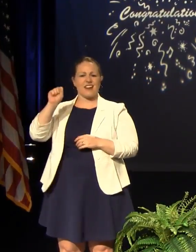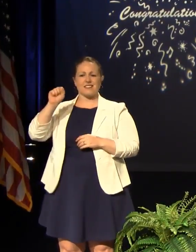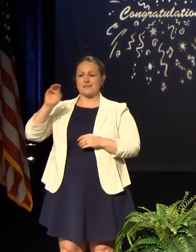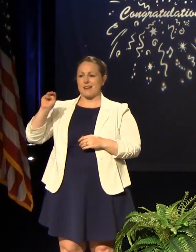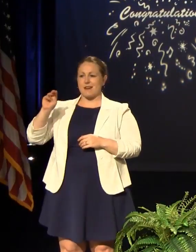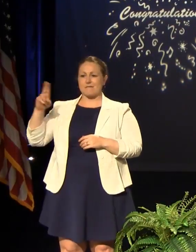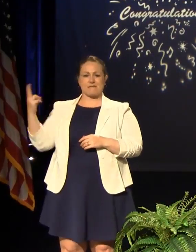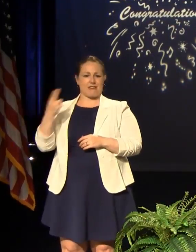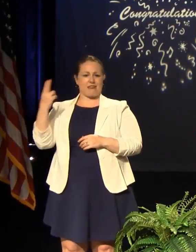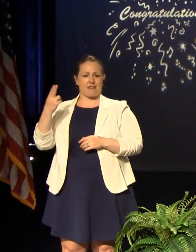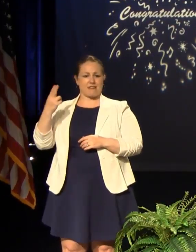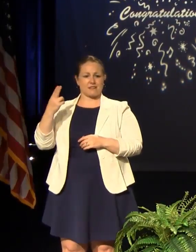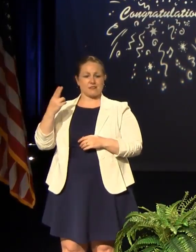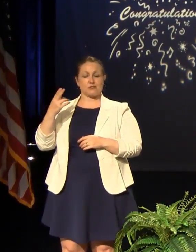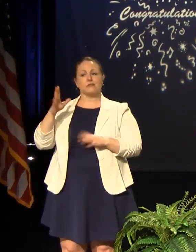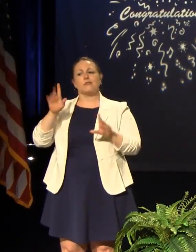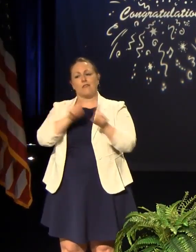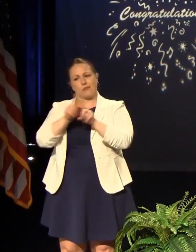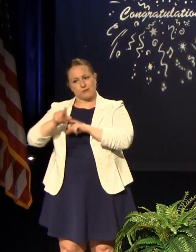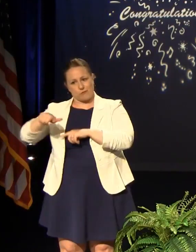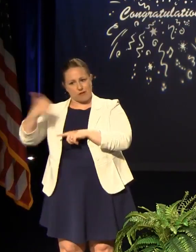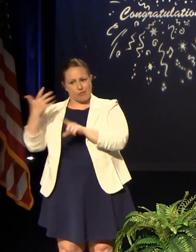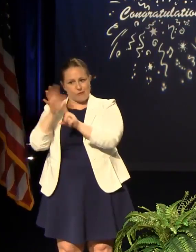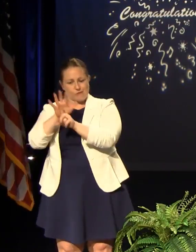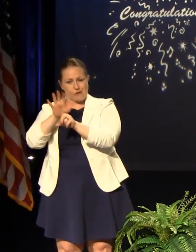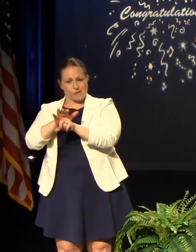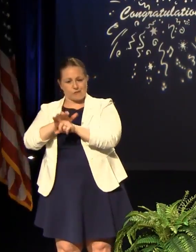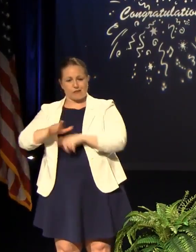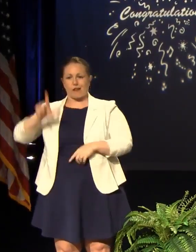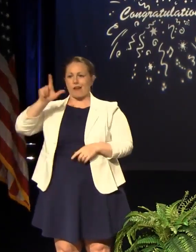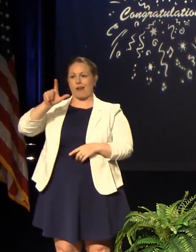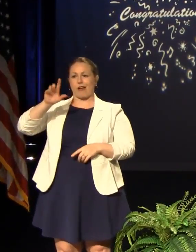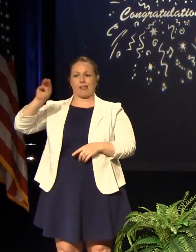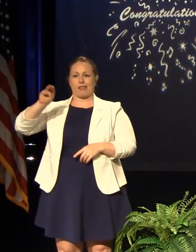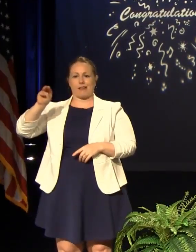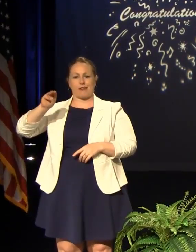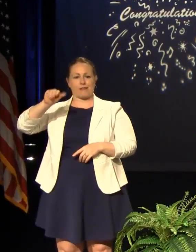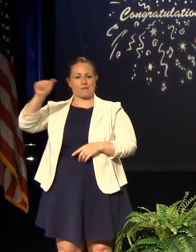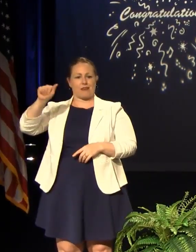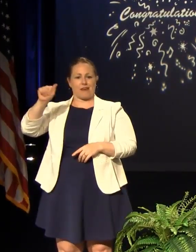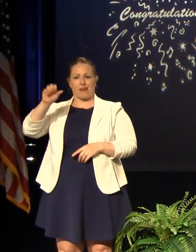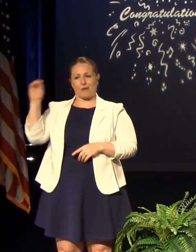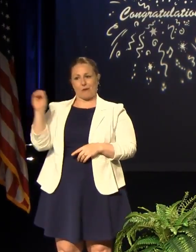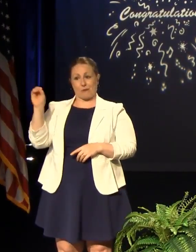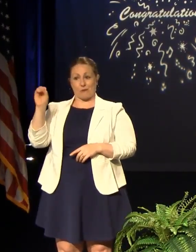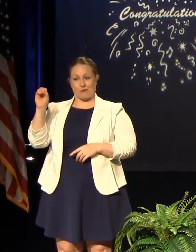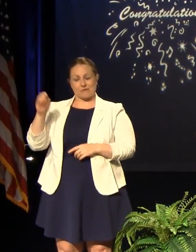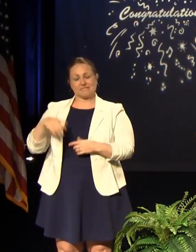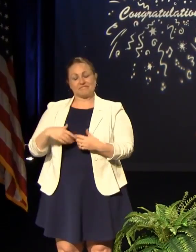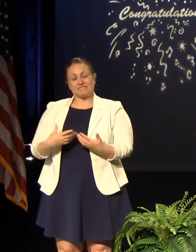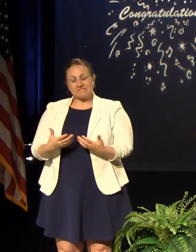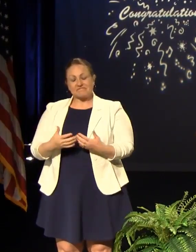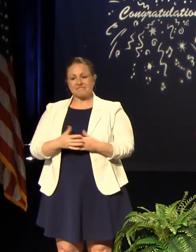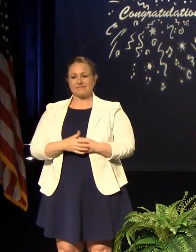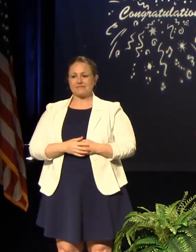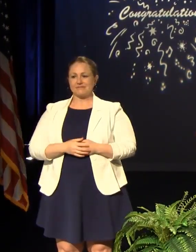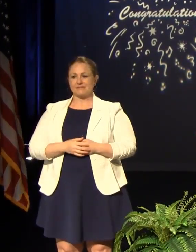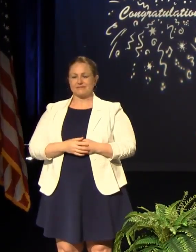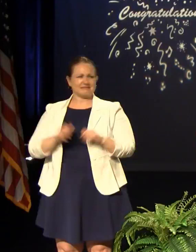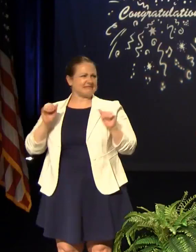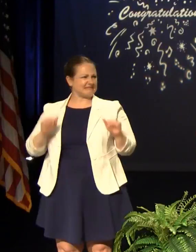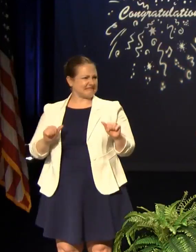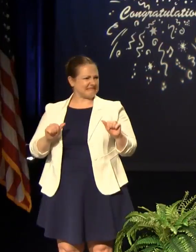SMH, or the ever popular LMAO. Can I even